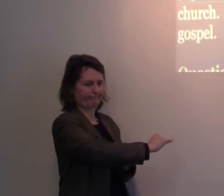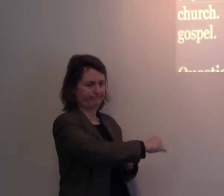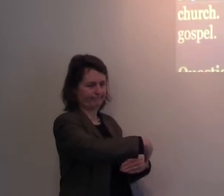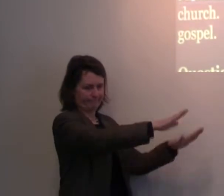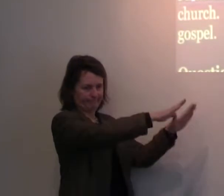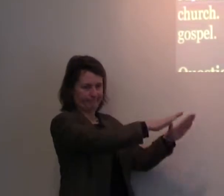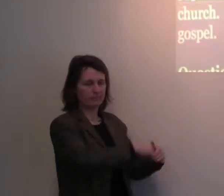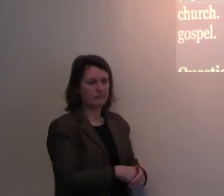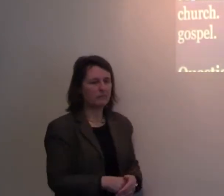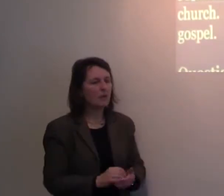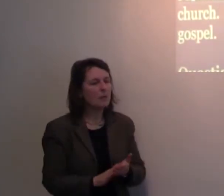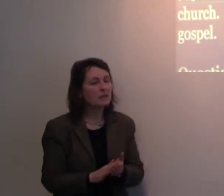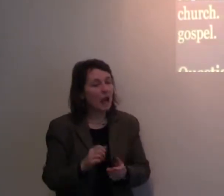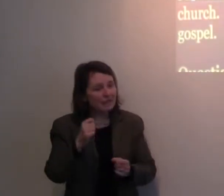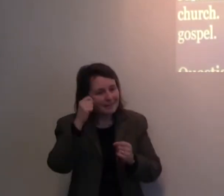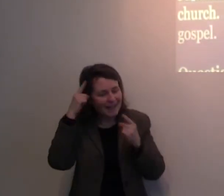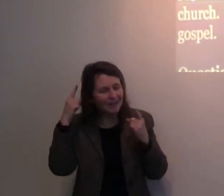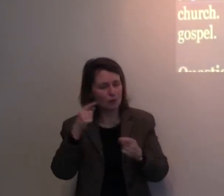They understood the true gospel.